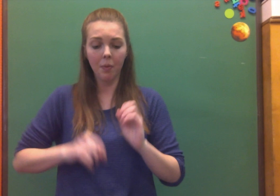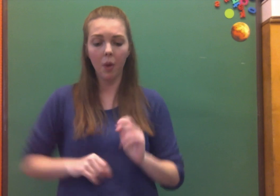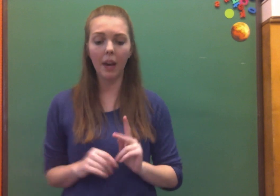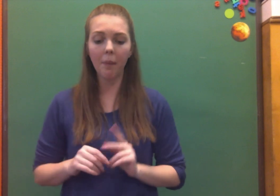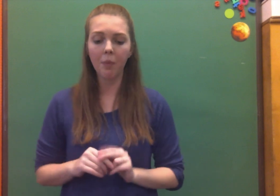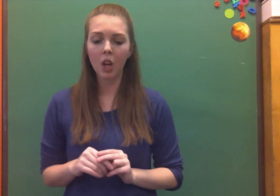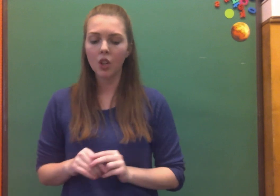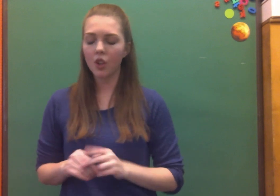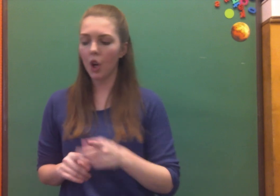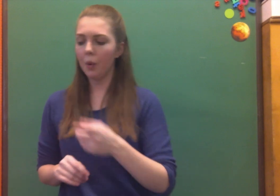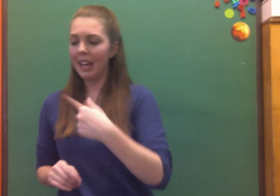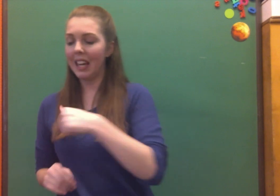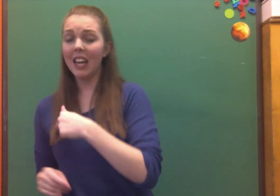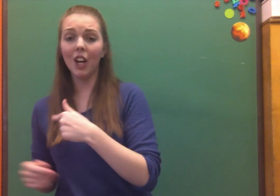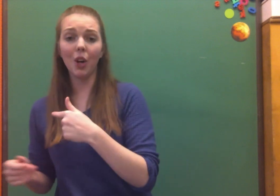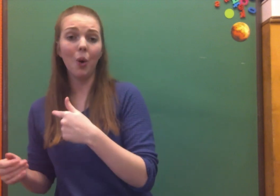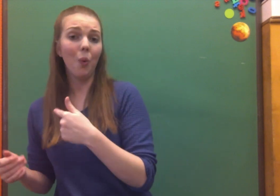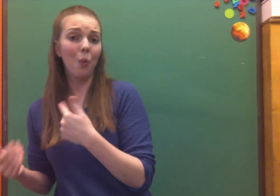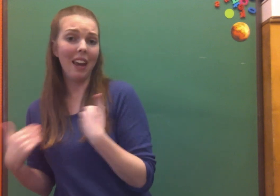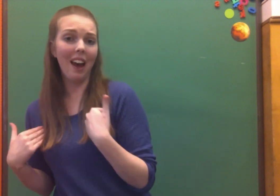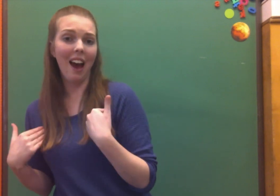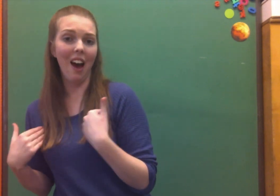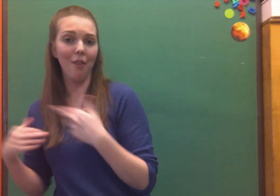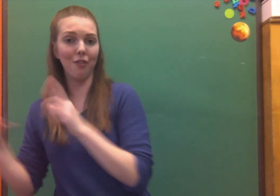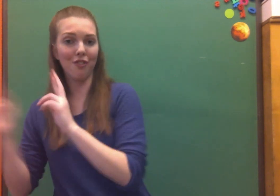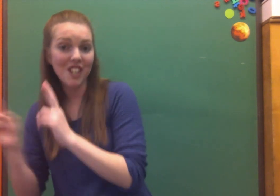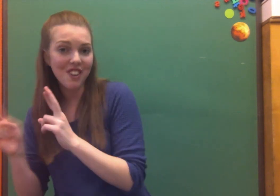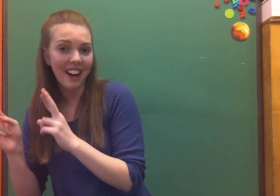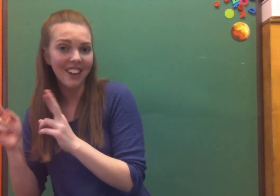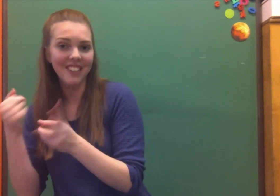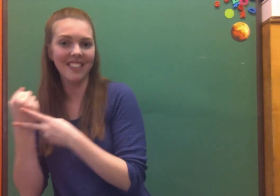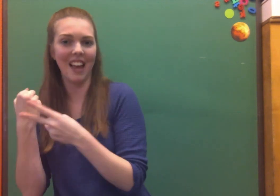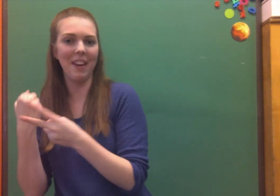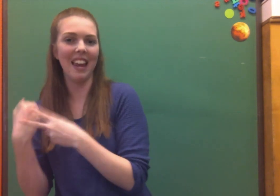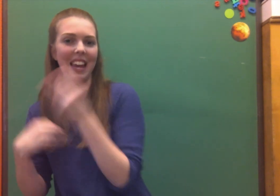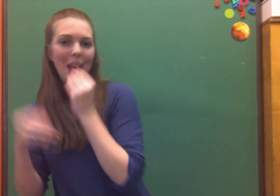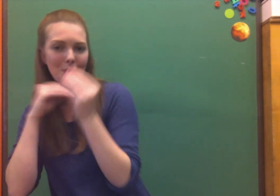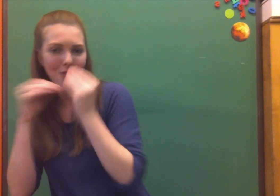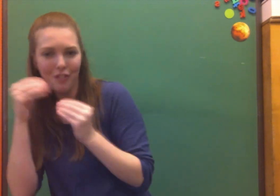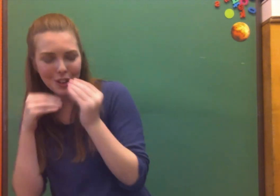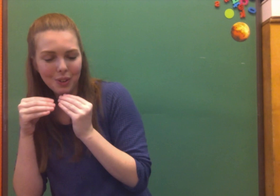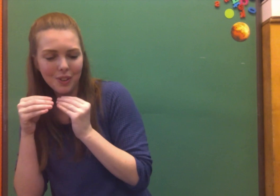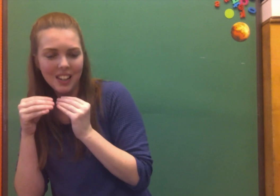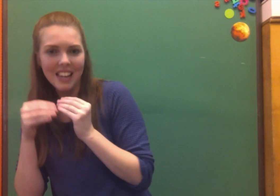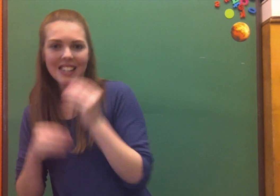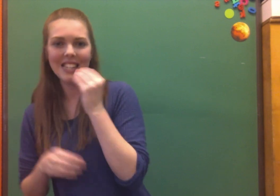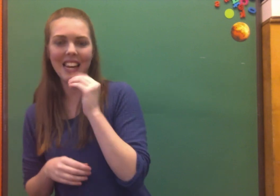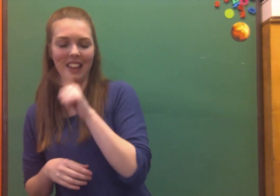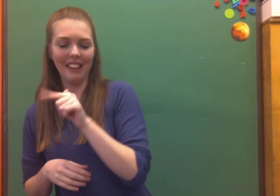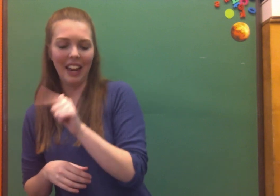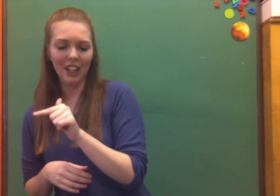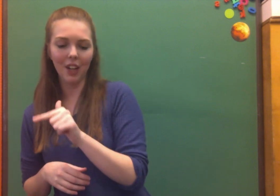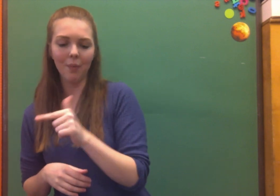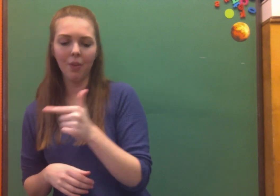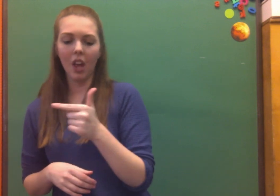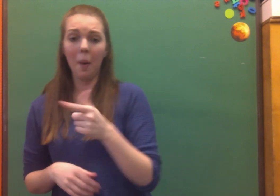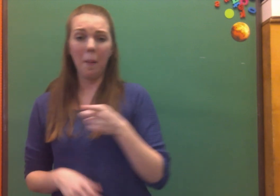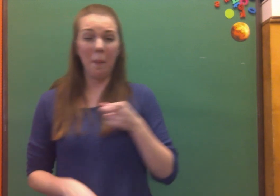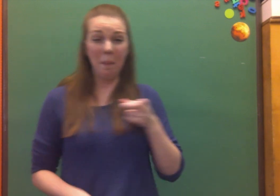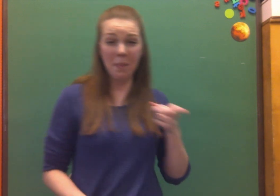okay? So here we have refrigerators that we can keep food to eat later. But do